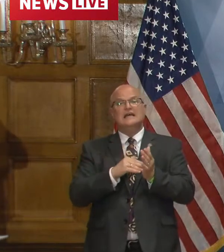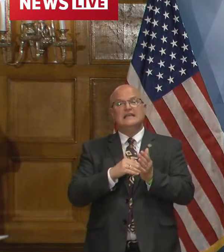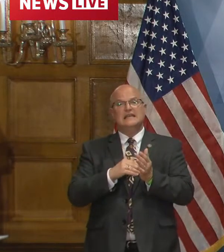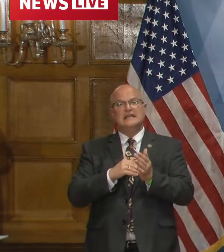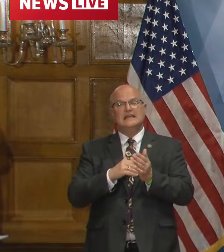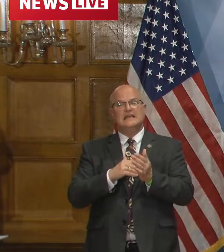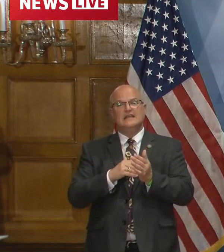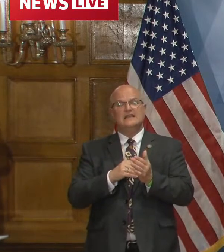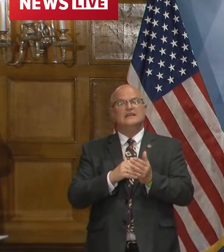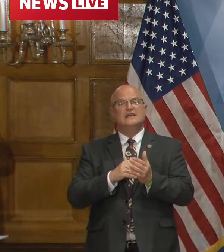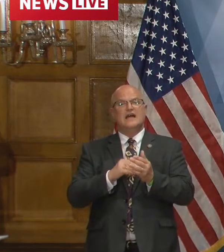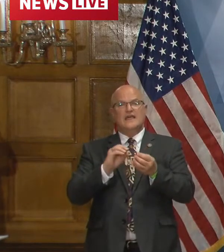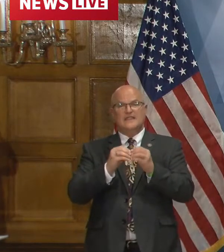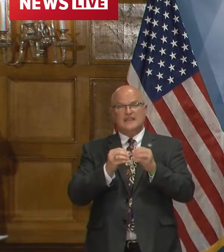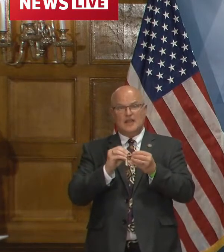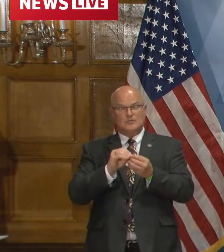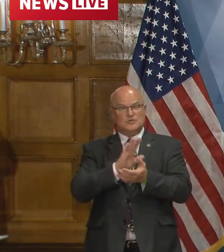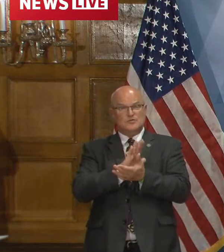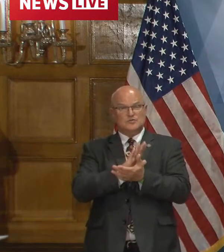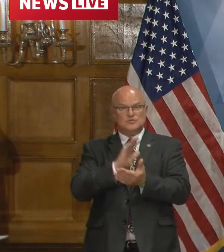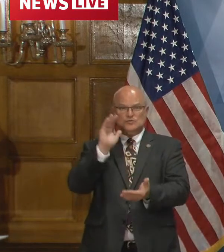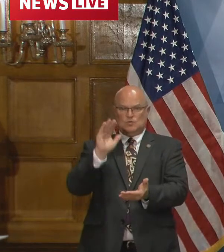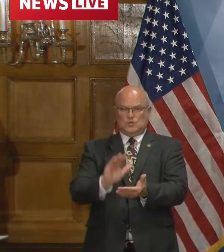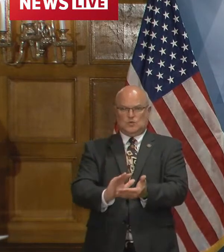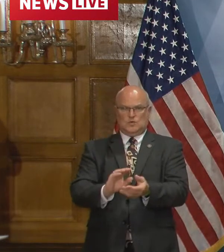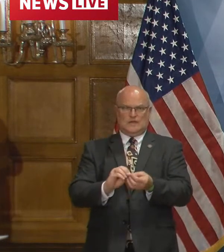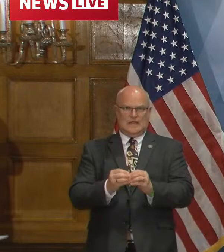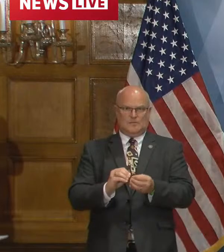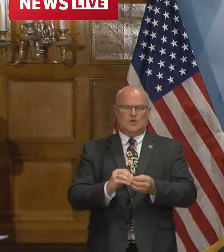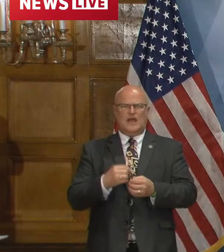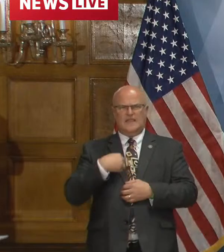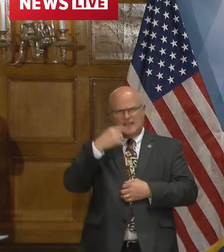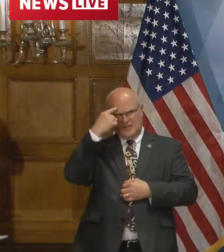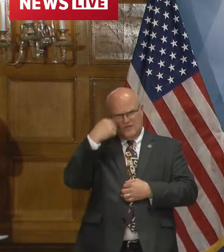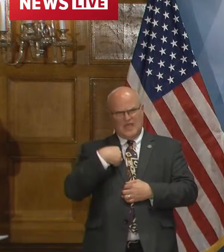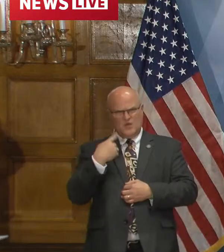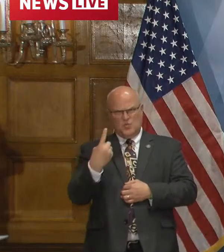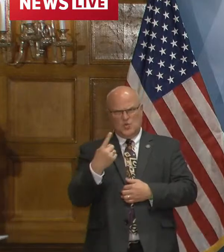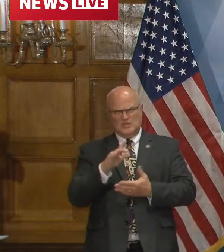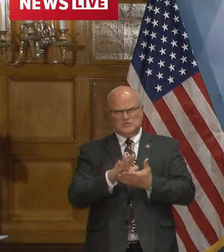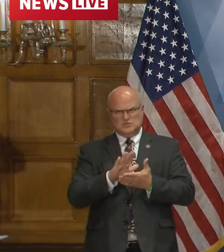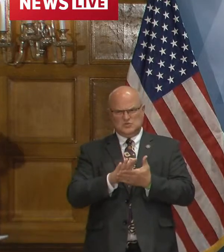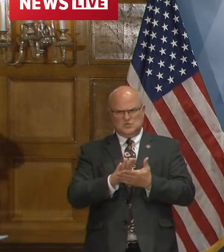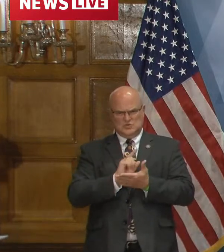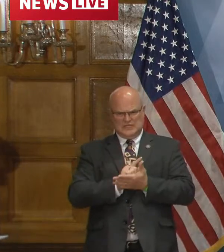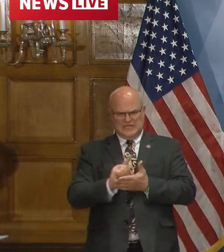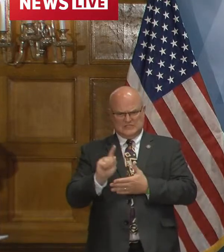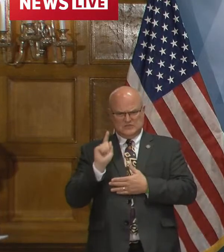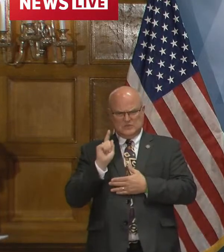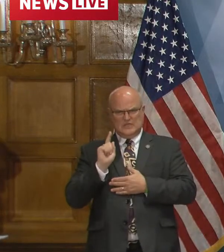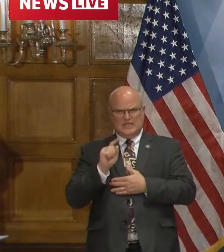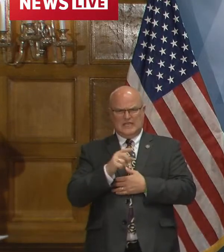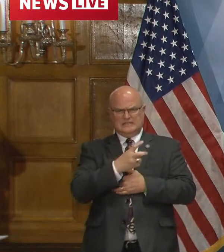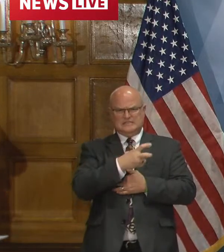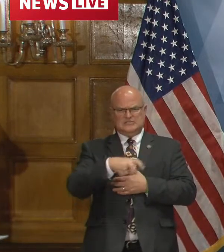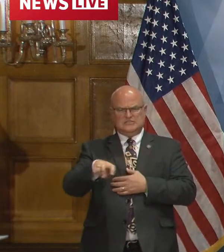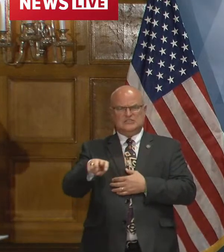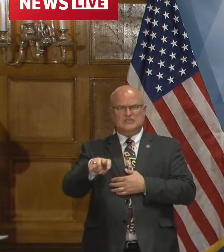a low number of cases in our schools. I think we have had just one school within the last week that had to